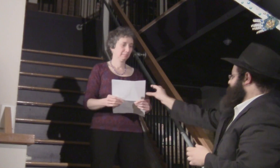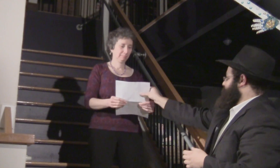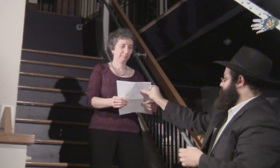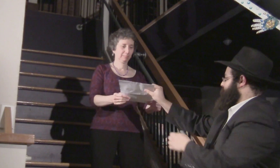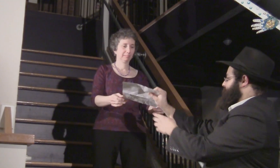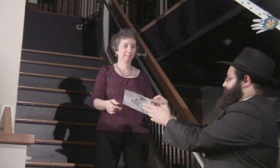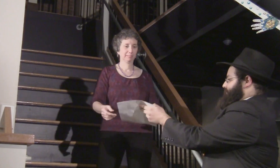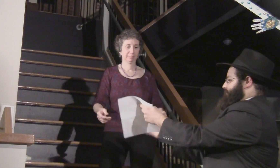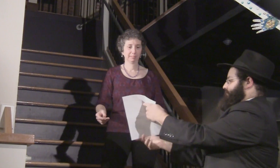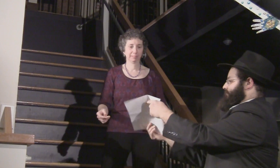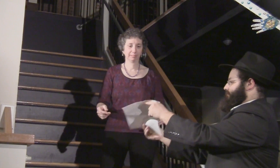this?